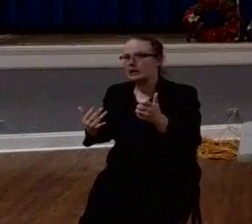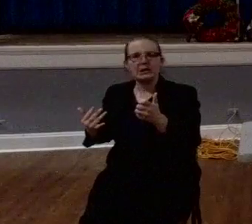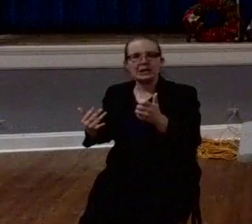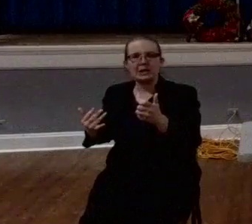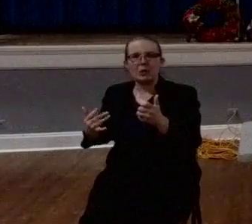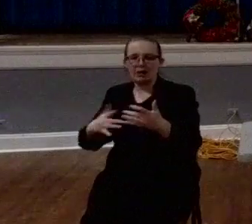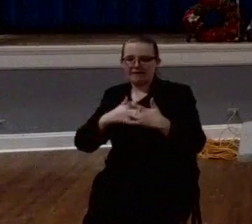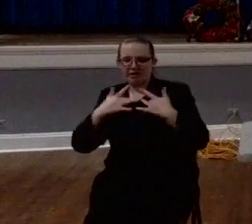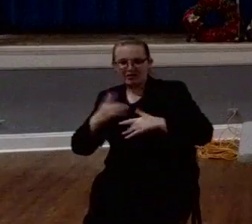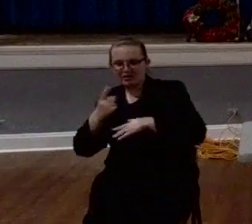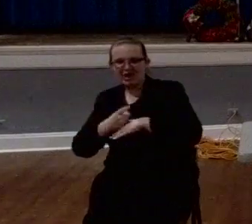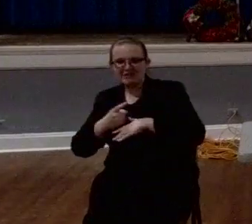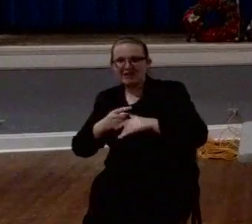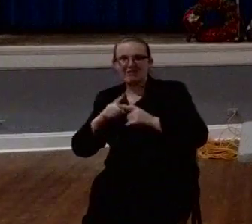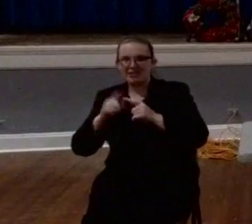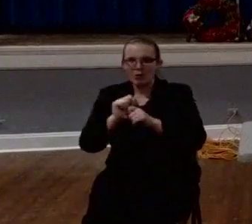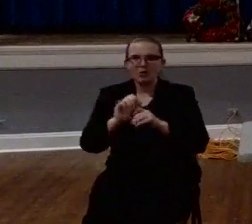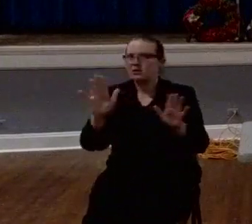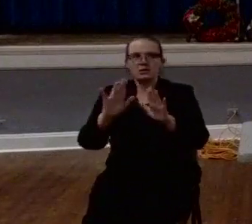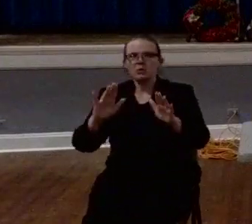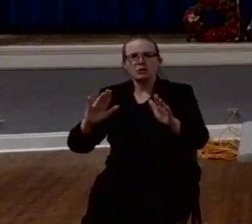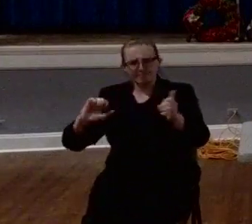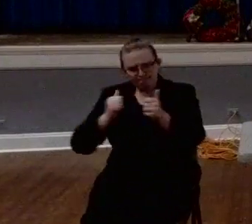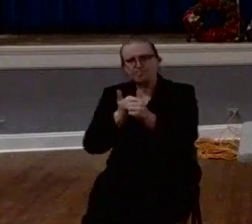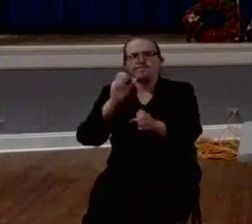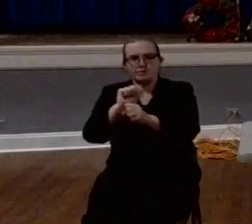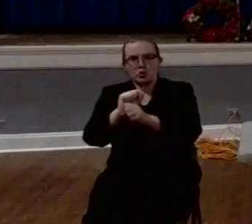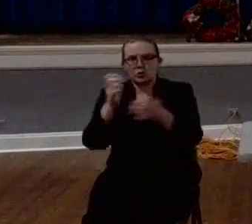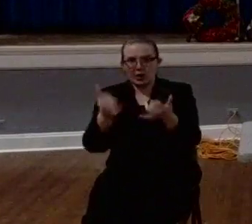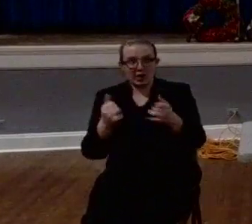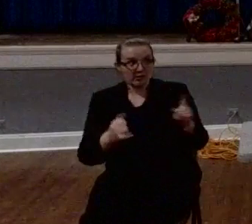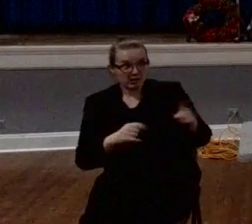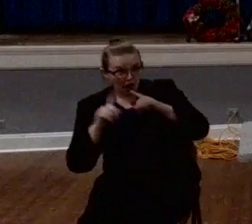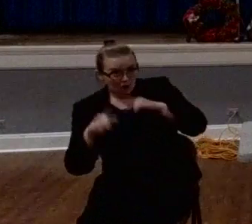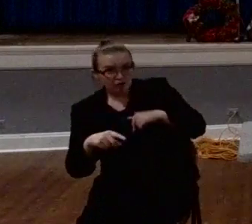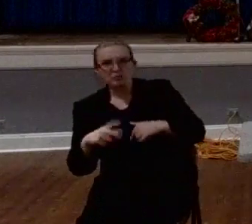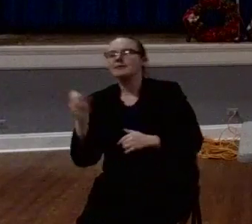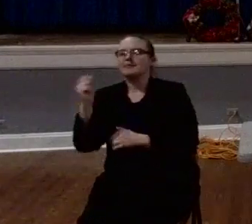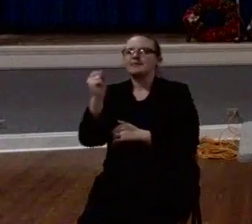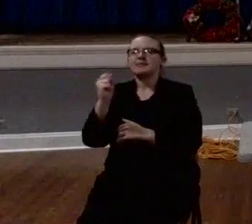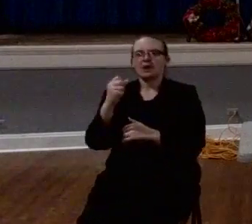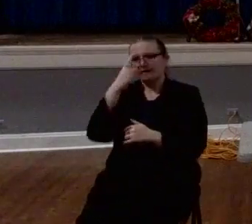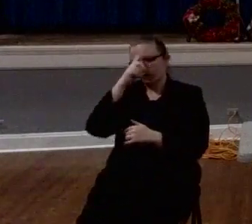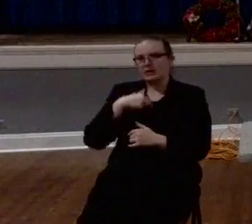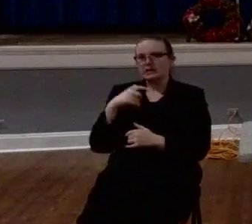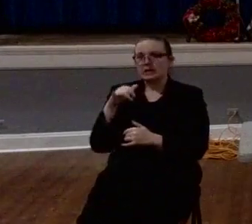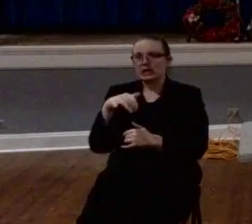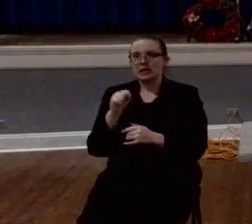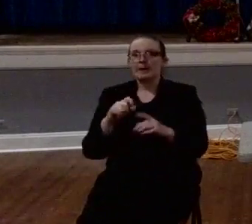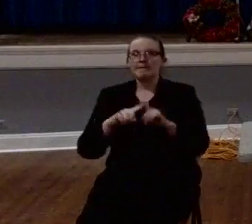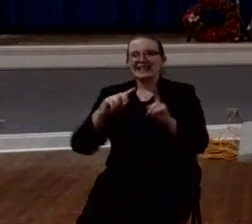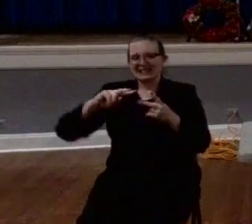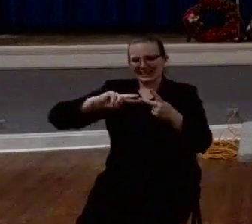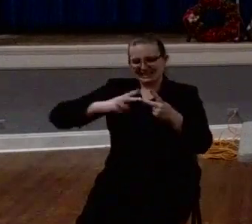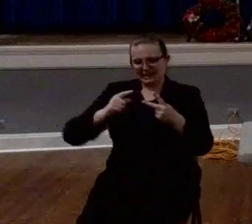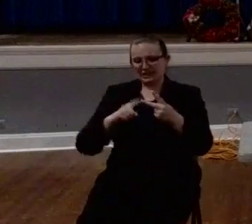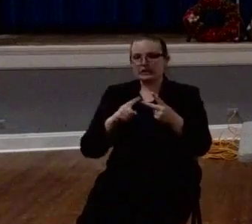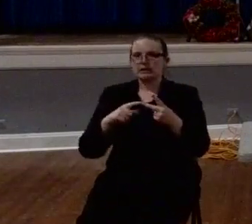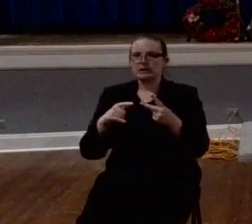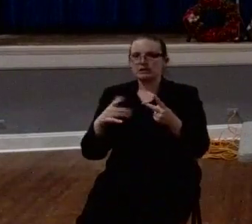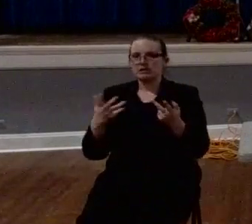Valentine's to get here and then do stuff. So does that answer your question? Kind of, okay. Yes, it does for me. But the second piece of it, I